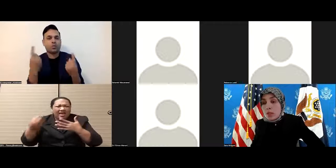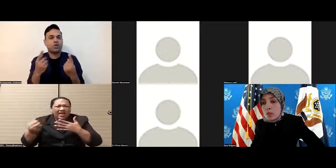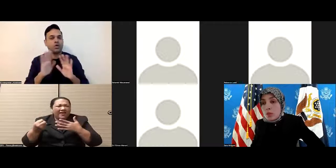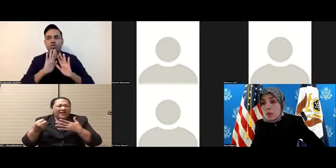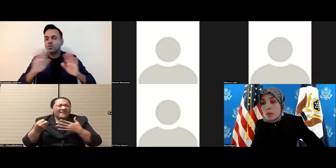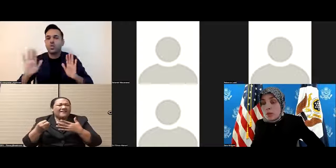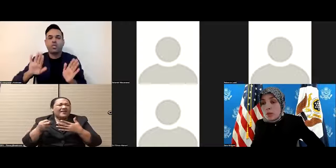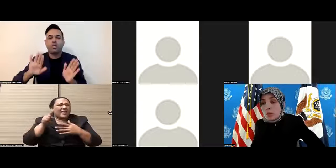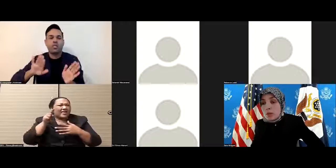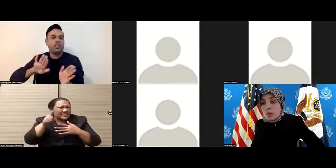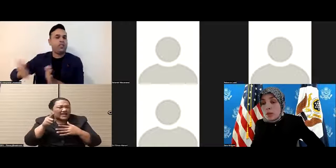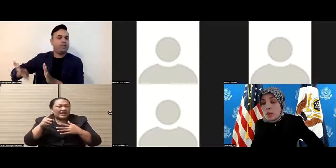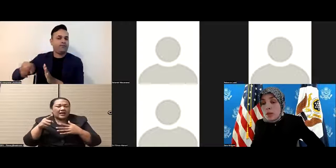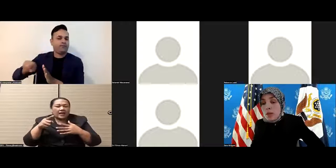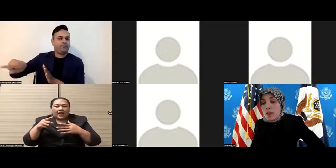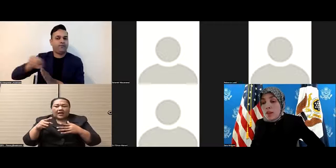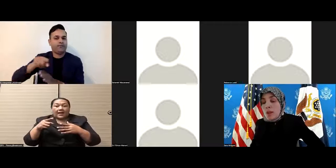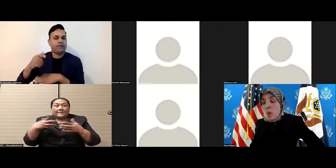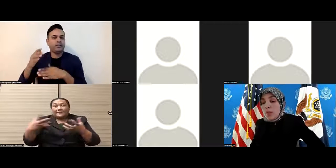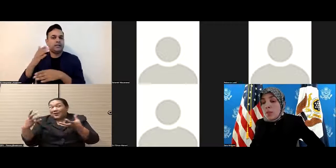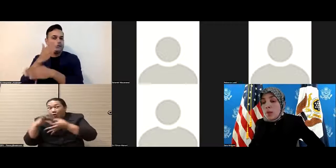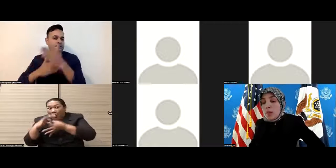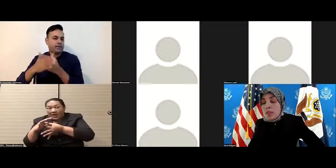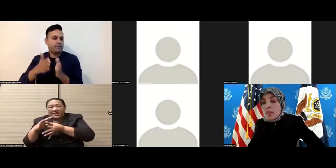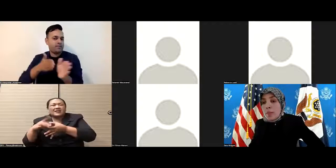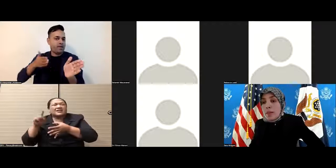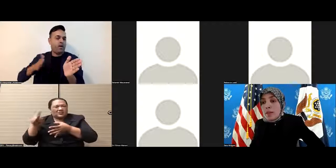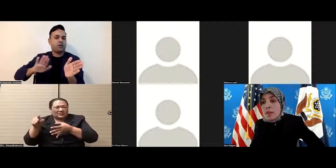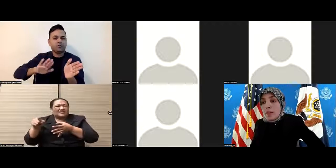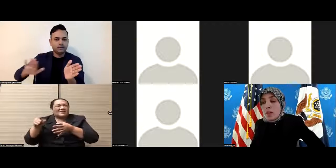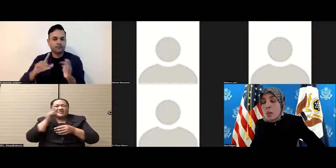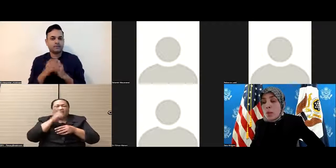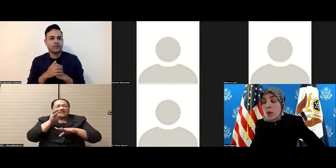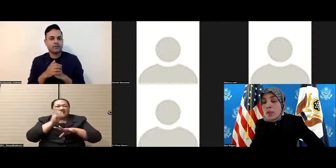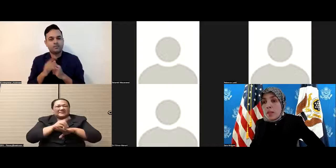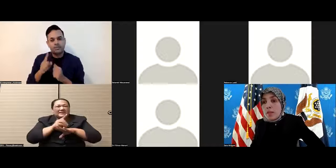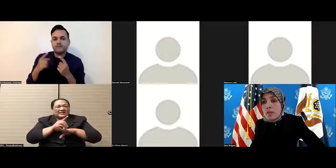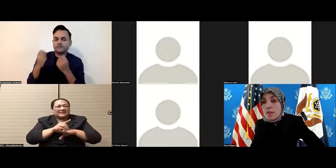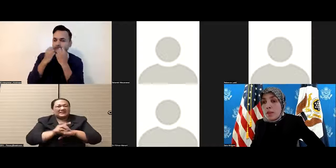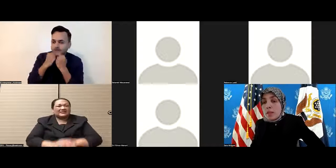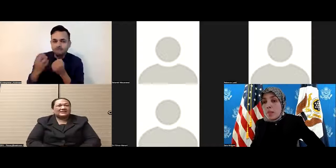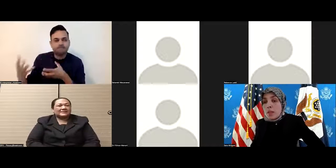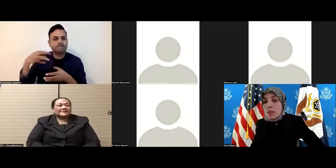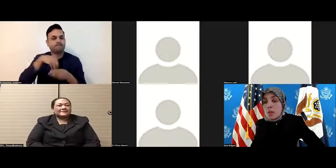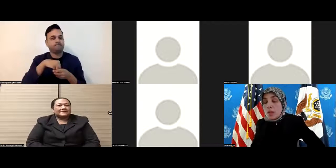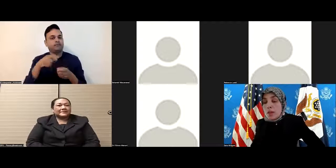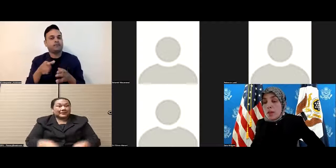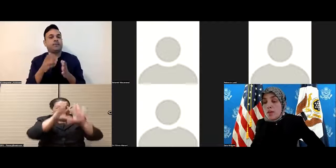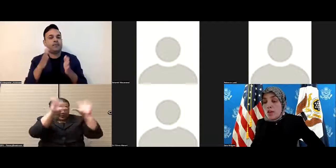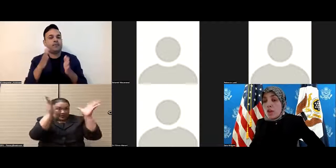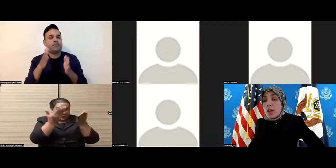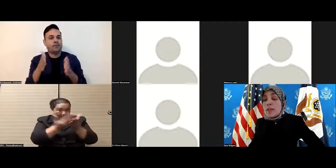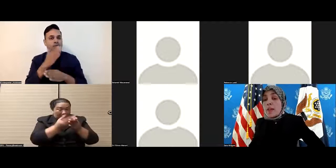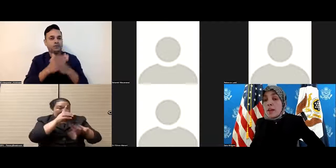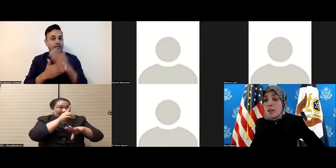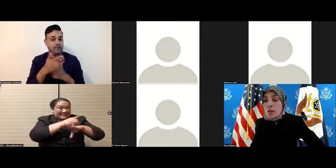to these issues? The Global Disability Summit is an important summit for the disability community and